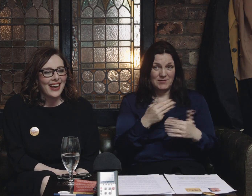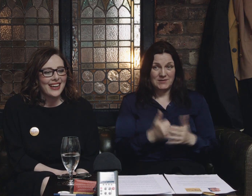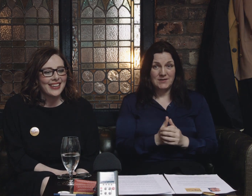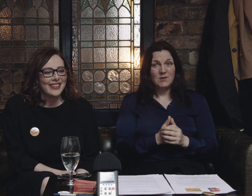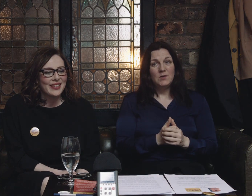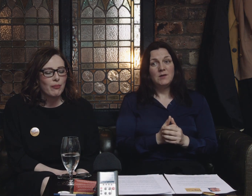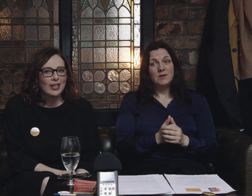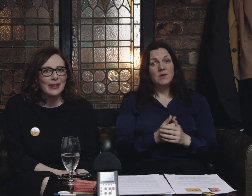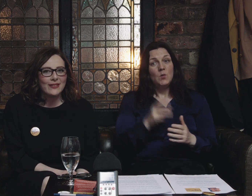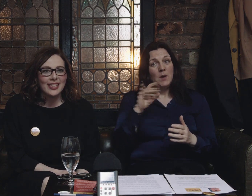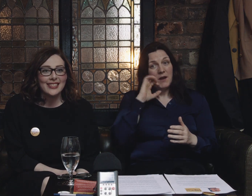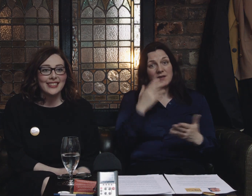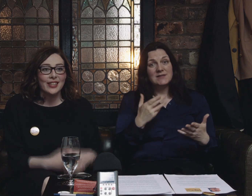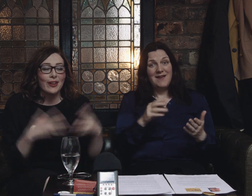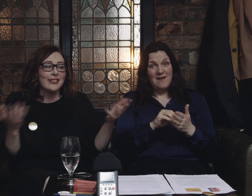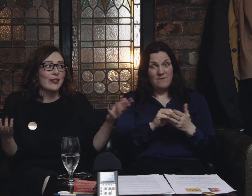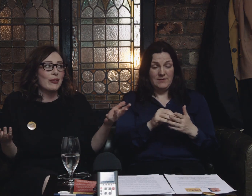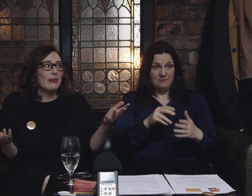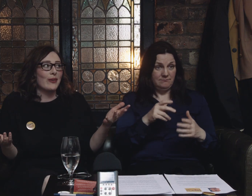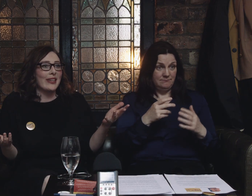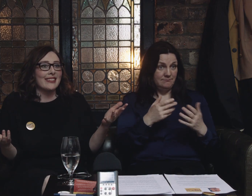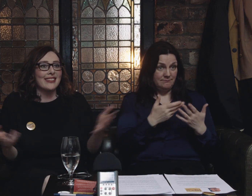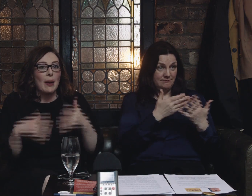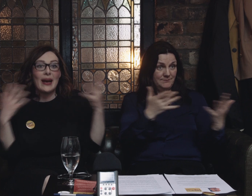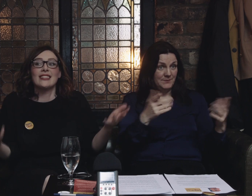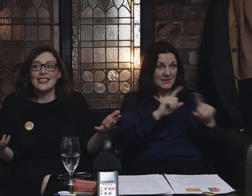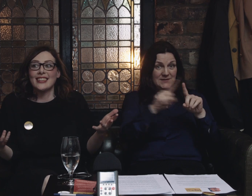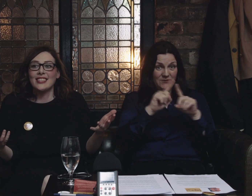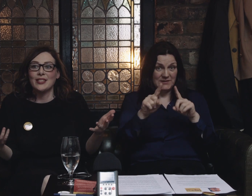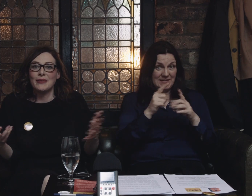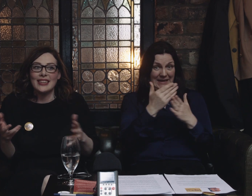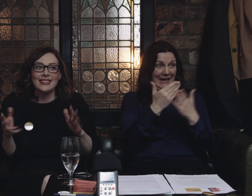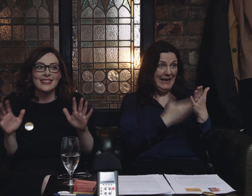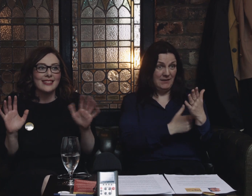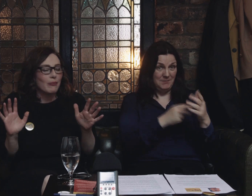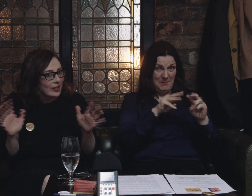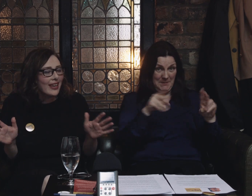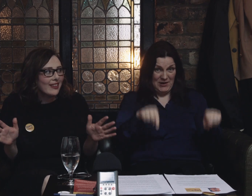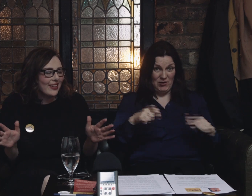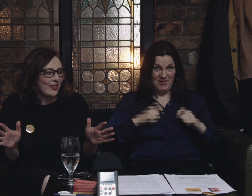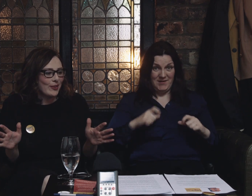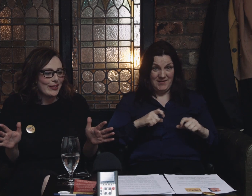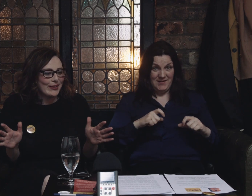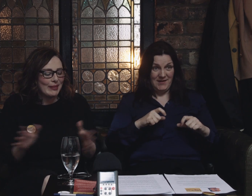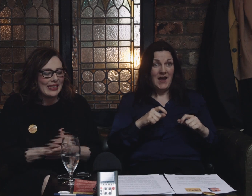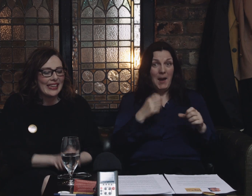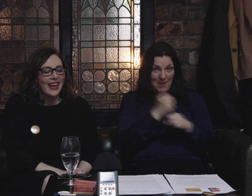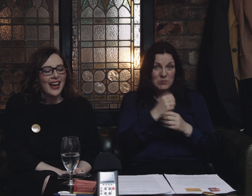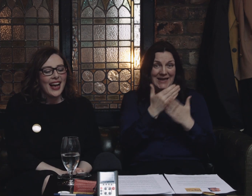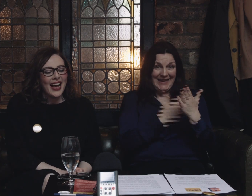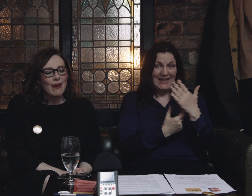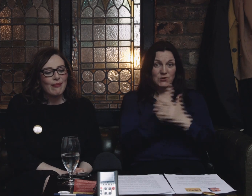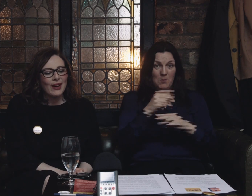because the prospect of actually addressing a group of lawyers about a legal issue is more scary than I thought it was going to